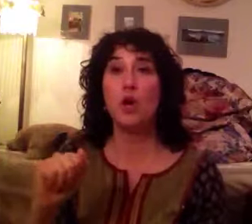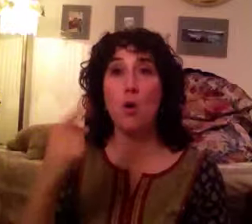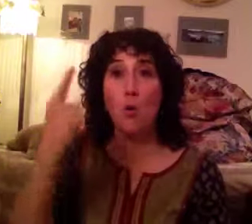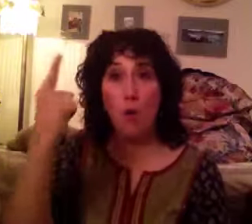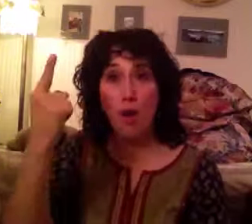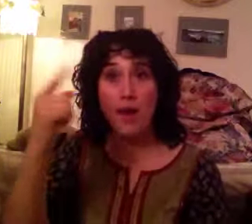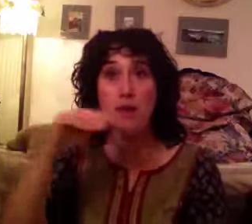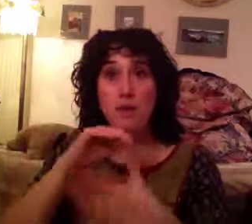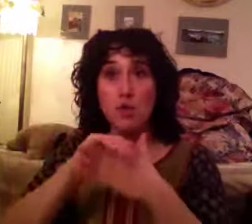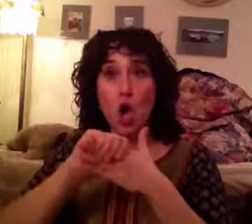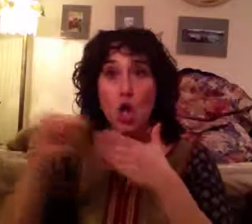go $1,